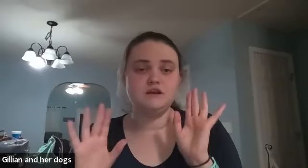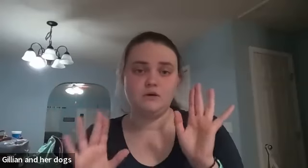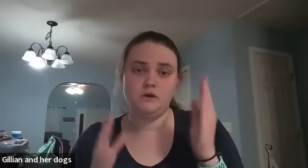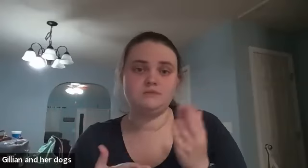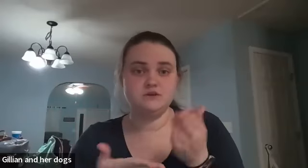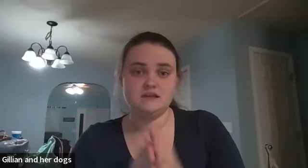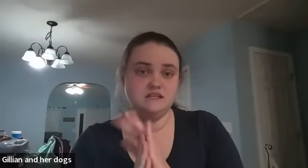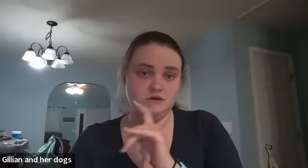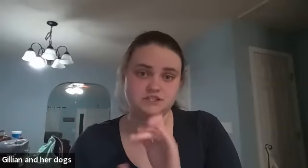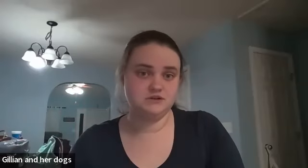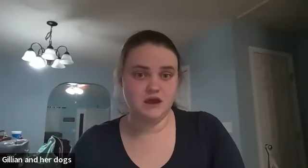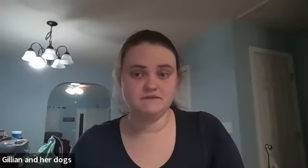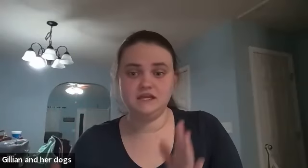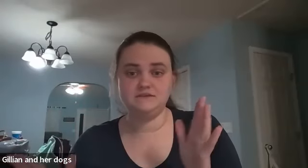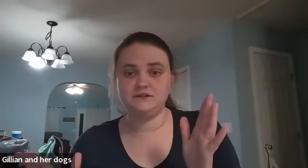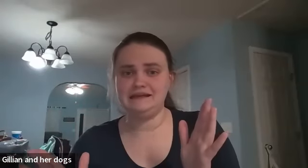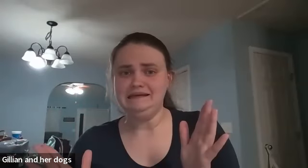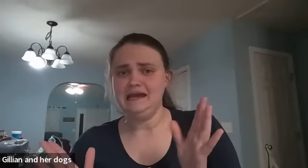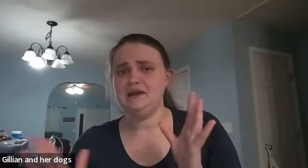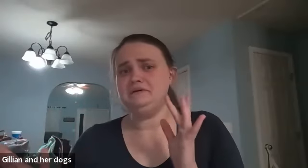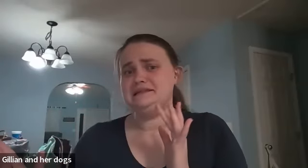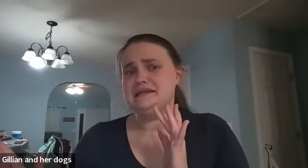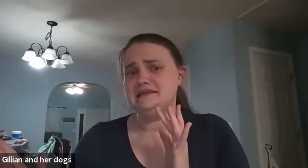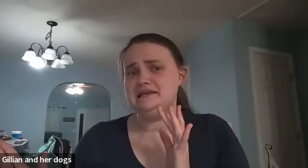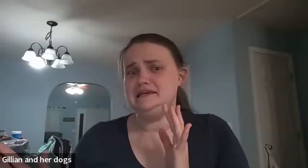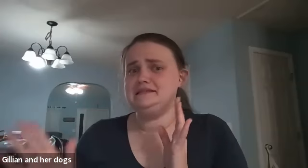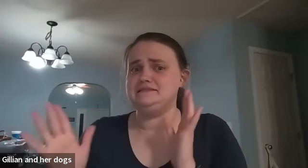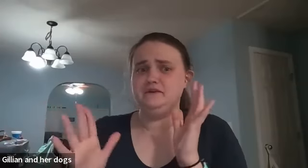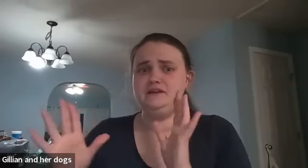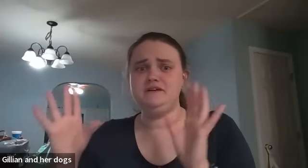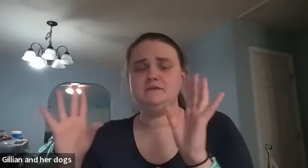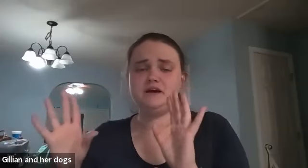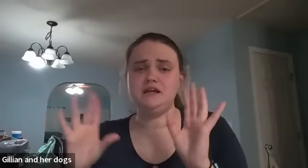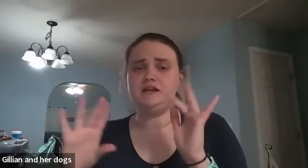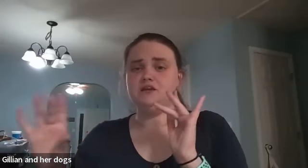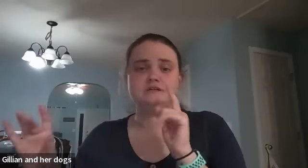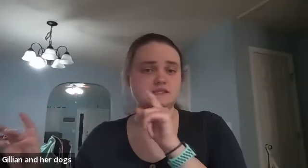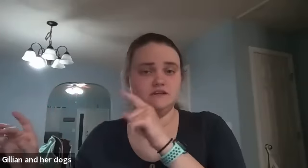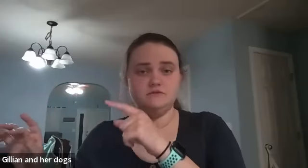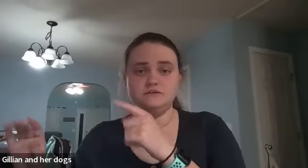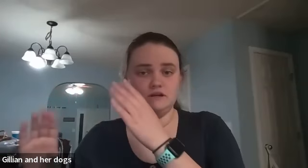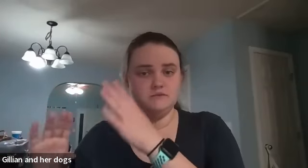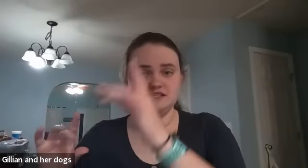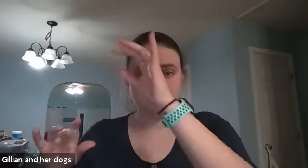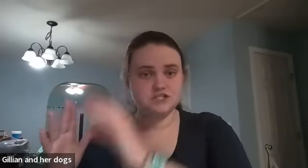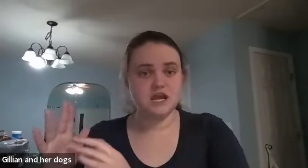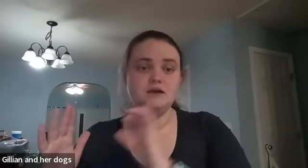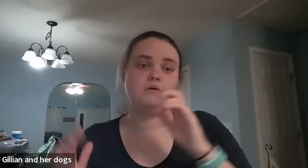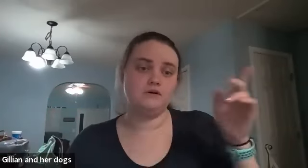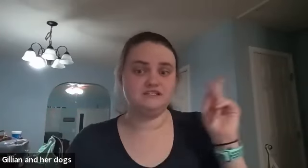are welcome to ask any questions you have. And if you're like, I don't want to say this in front of everybody, you can send it through a direct message on the chat or to